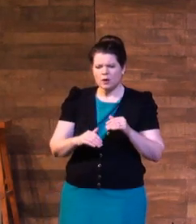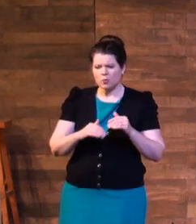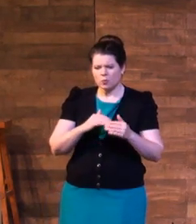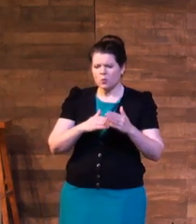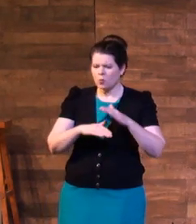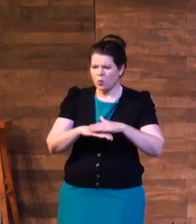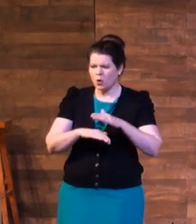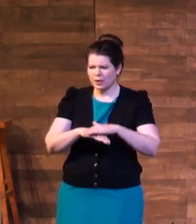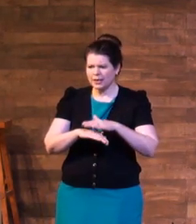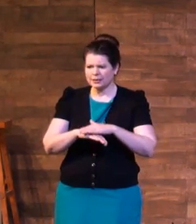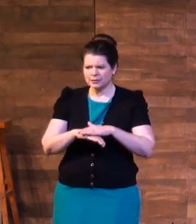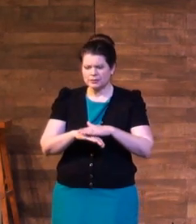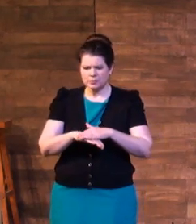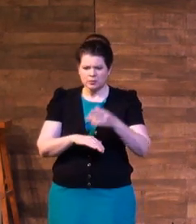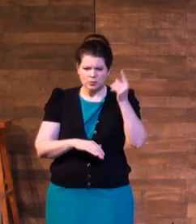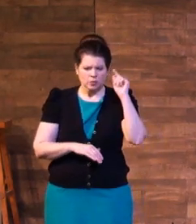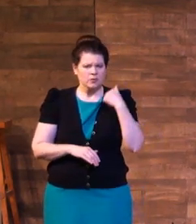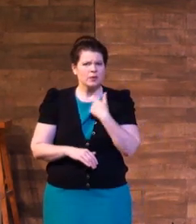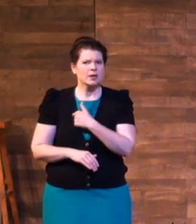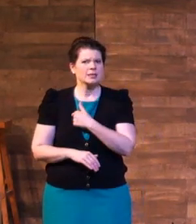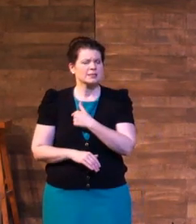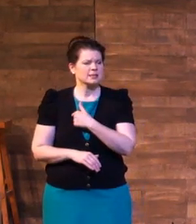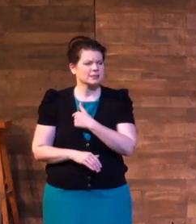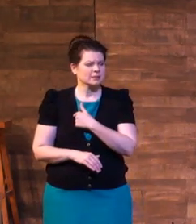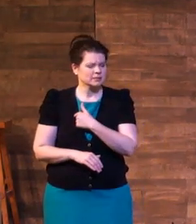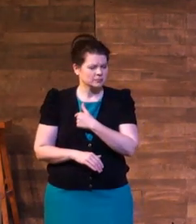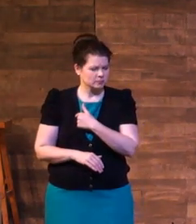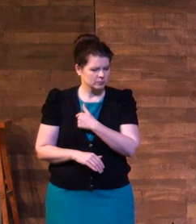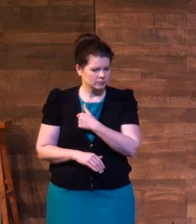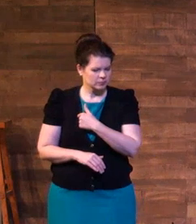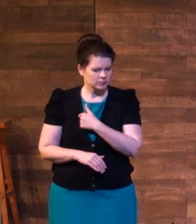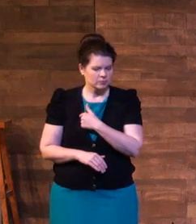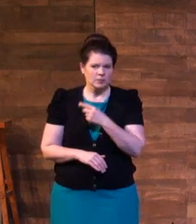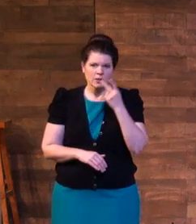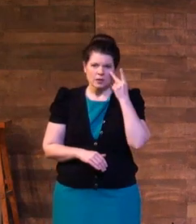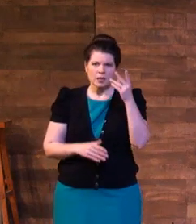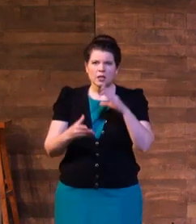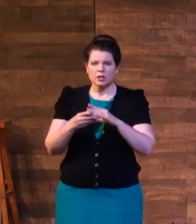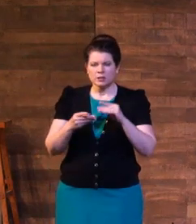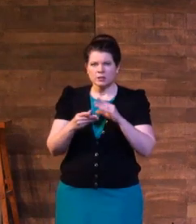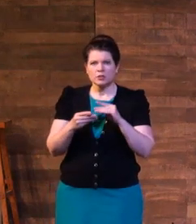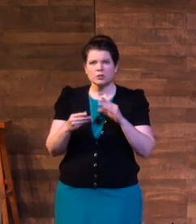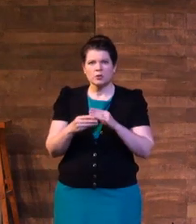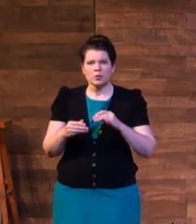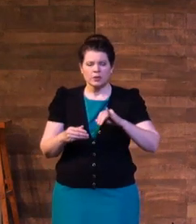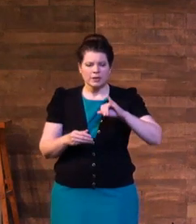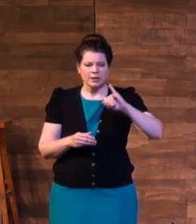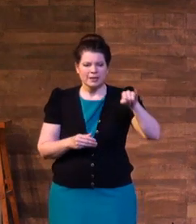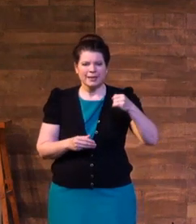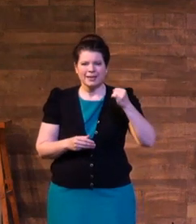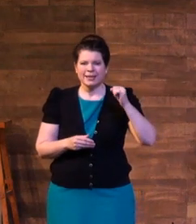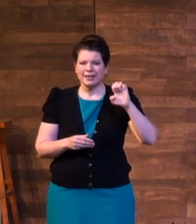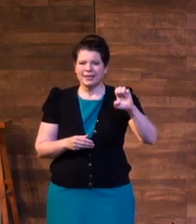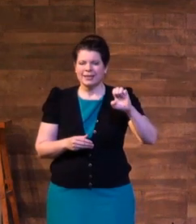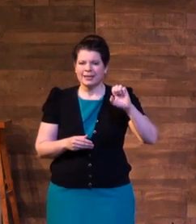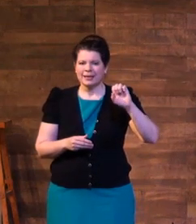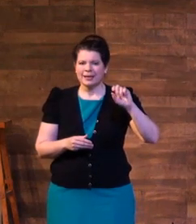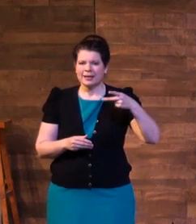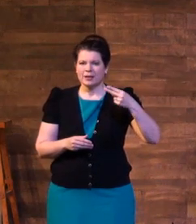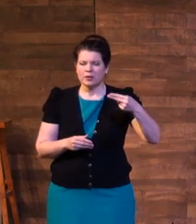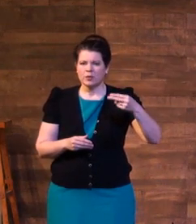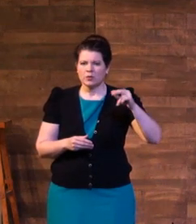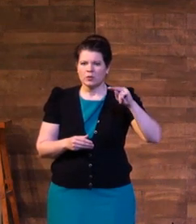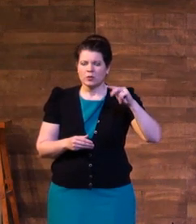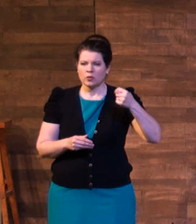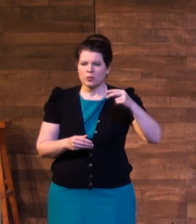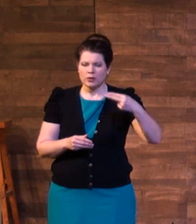If we go ahead and look at the story of Jephthah, we'll go to the next slide here. We're going to spend a lot of time in here because, like a reality TV show, just because we know